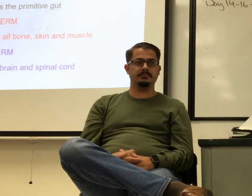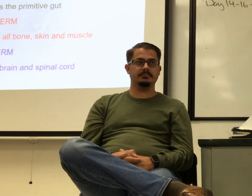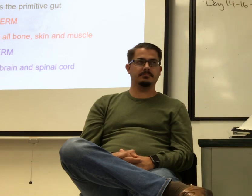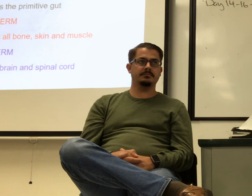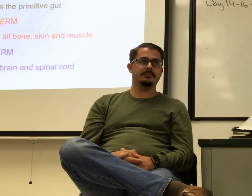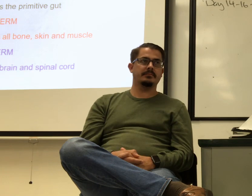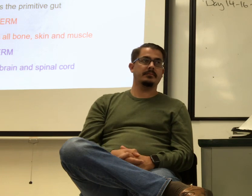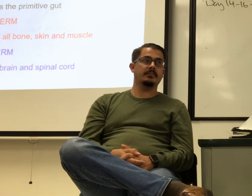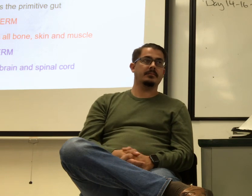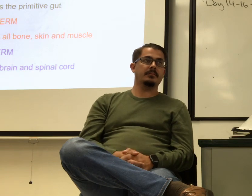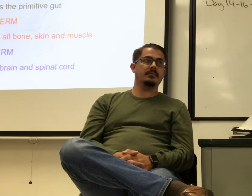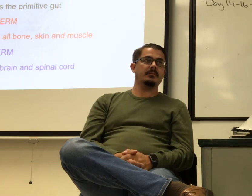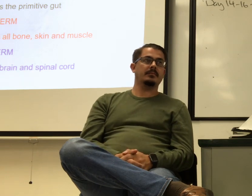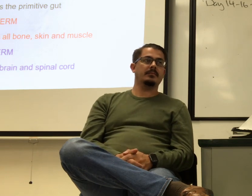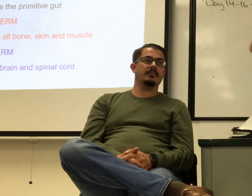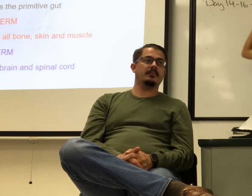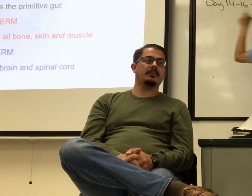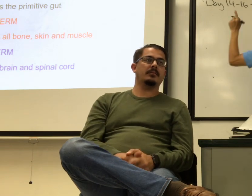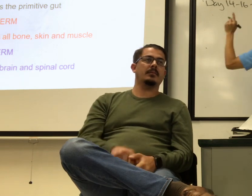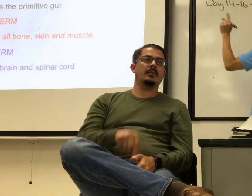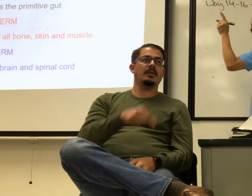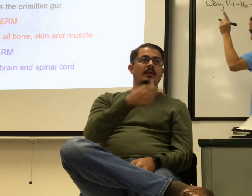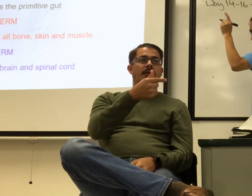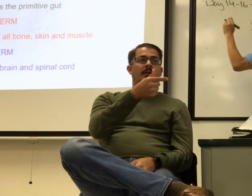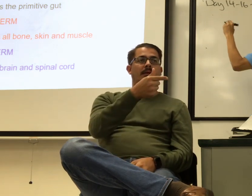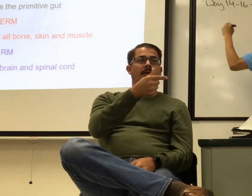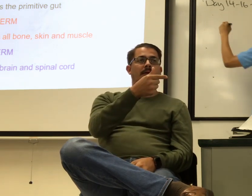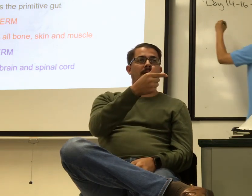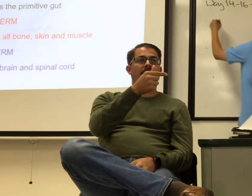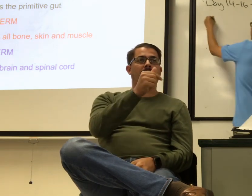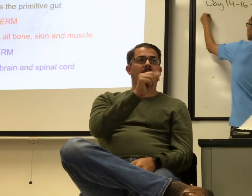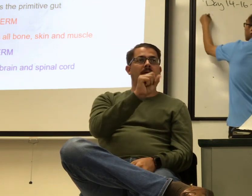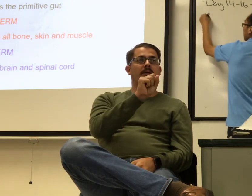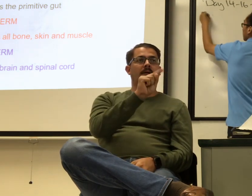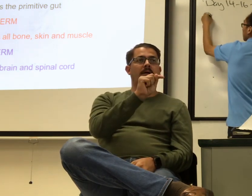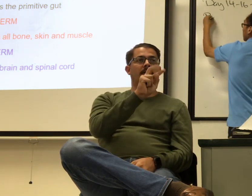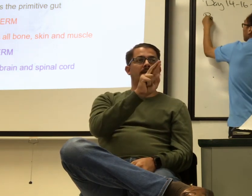gastrulation, which is, well, the main thing I'll focus on is